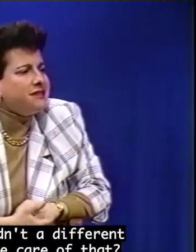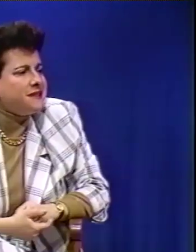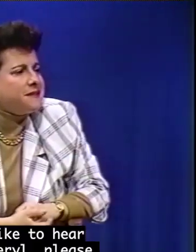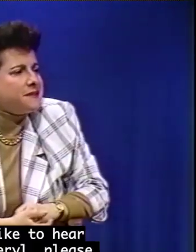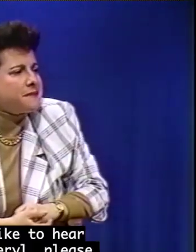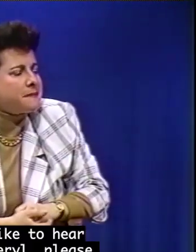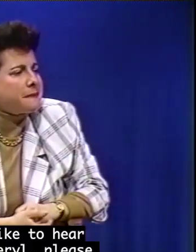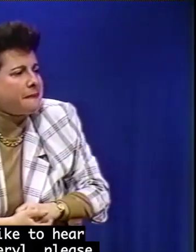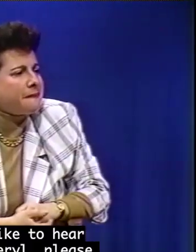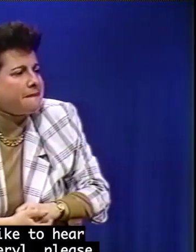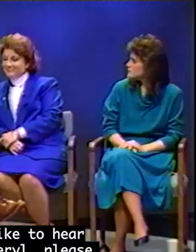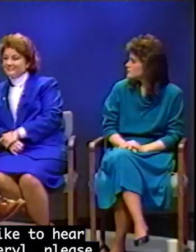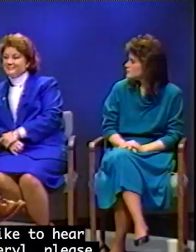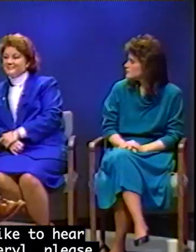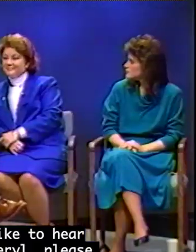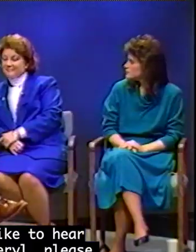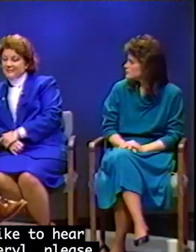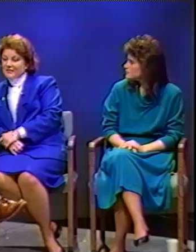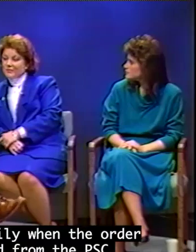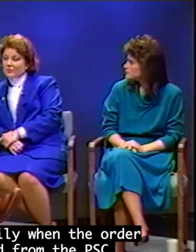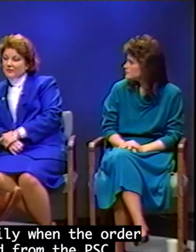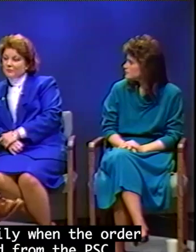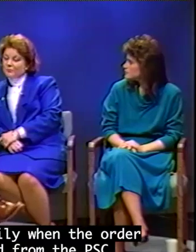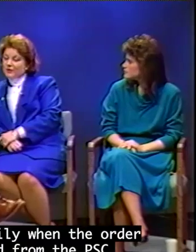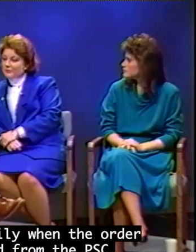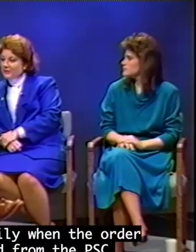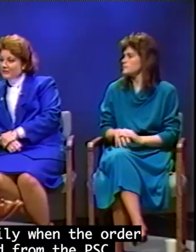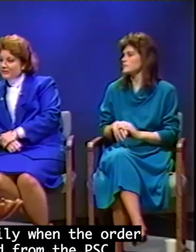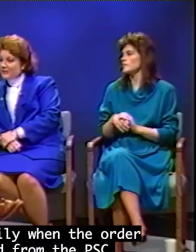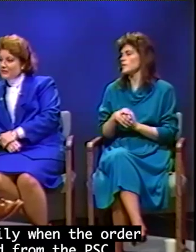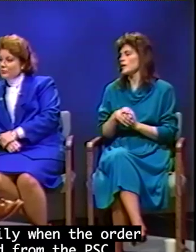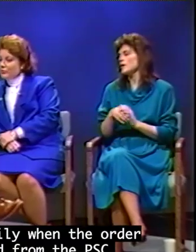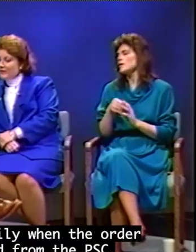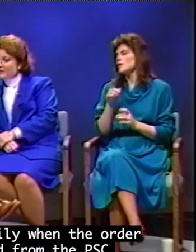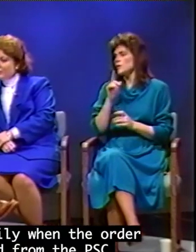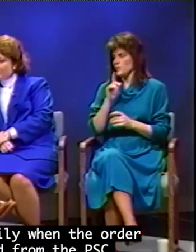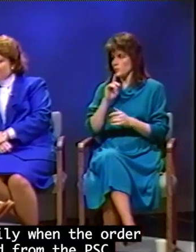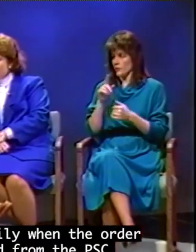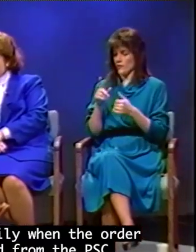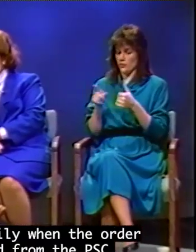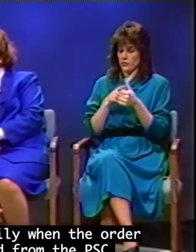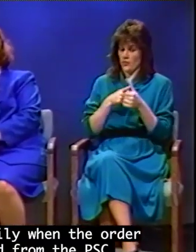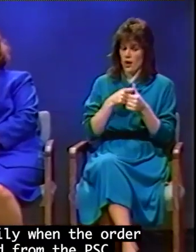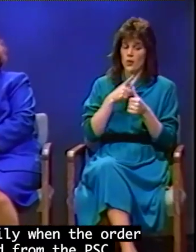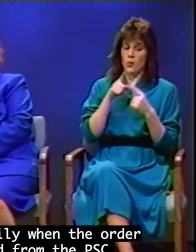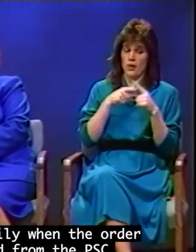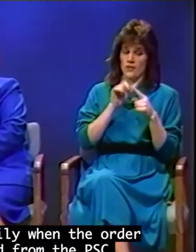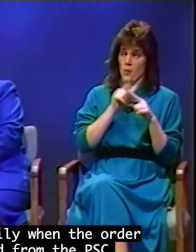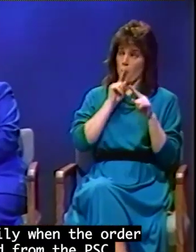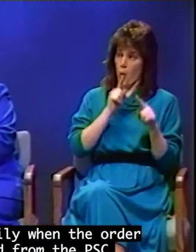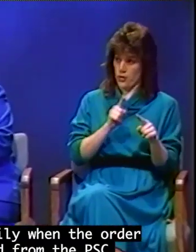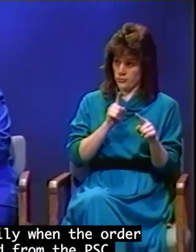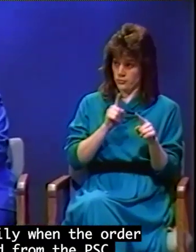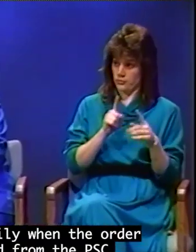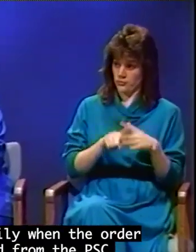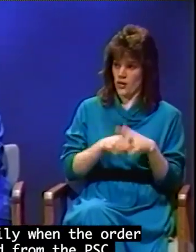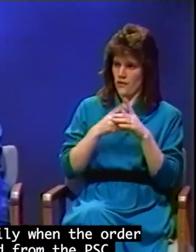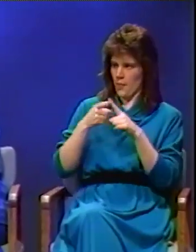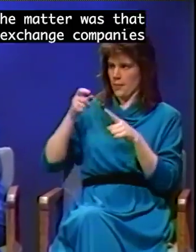care of that? I'd like to hear from Cheryl, please. Well, primarily, when the order was issued from the PSC,